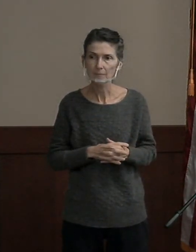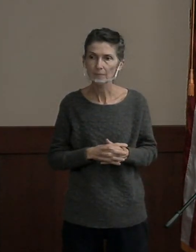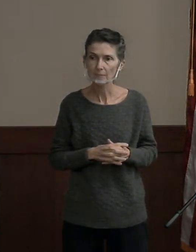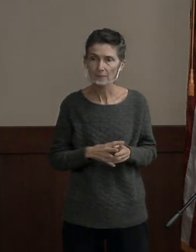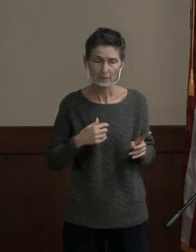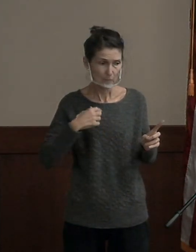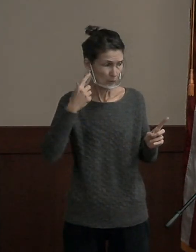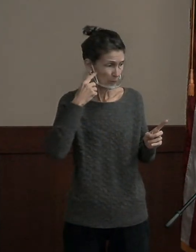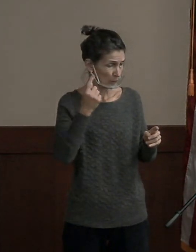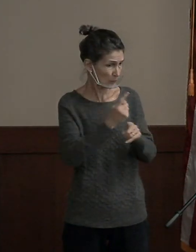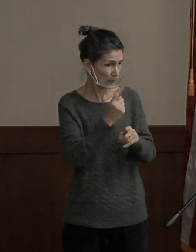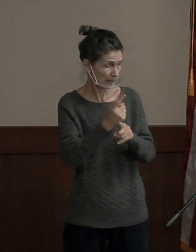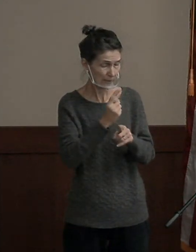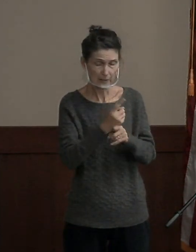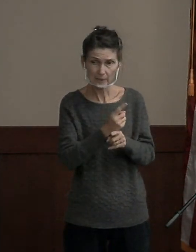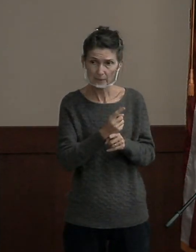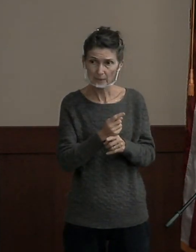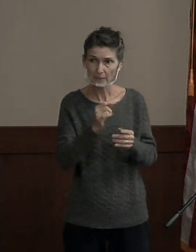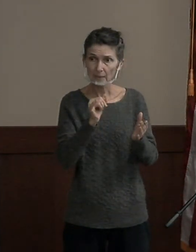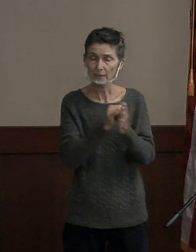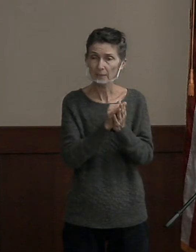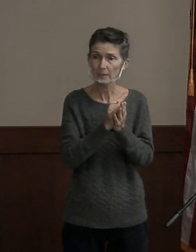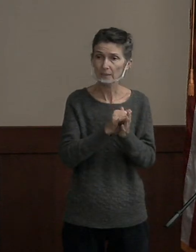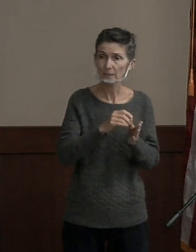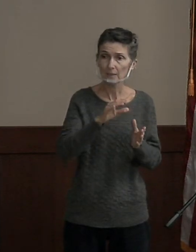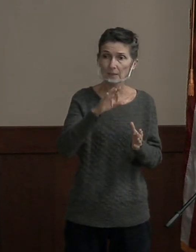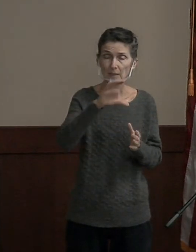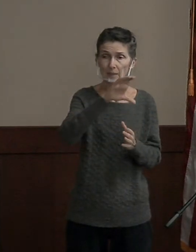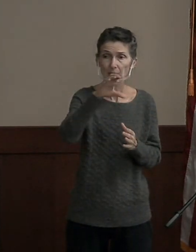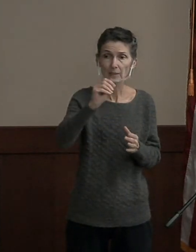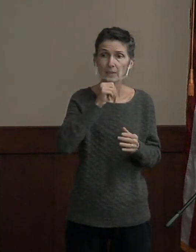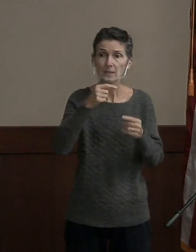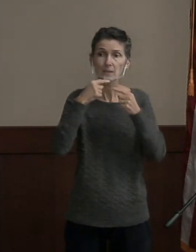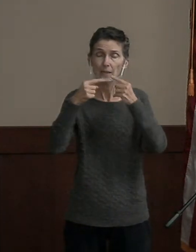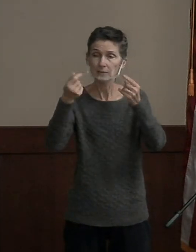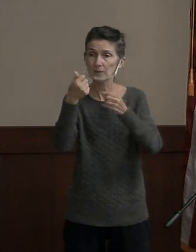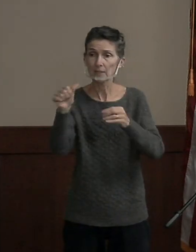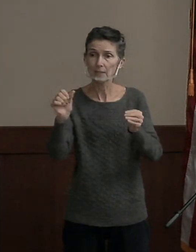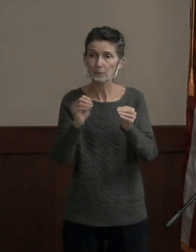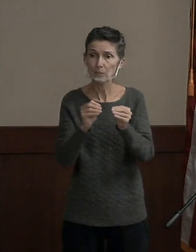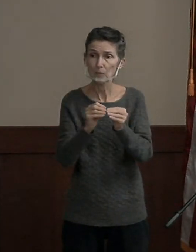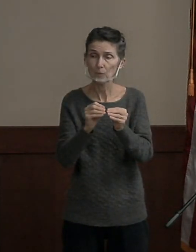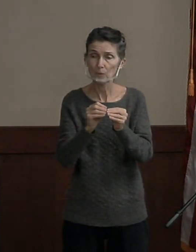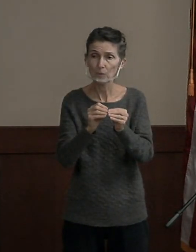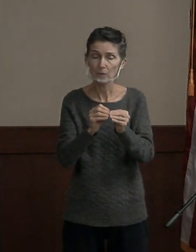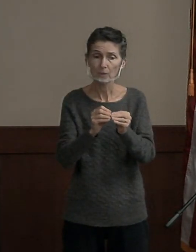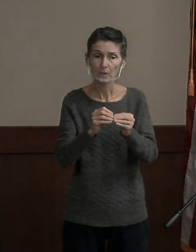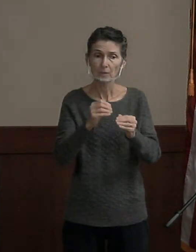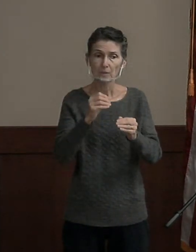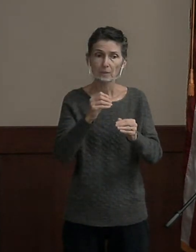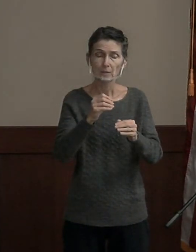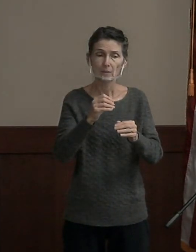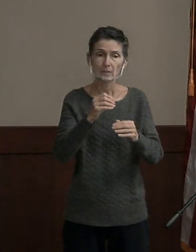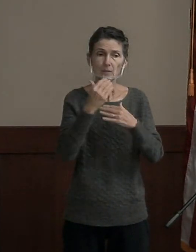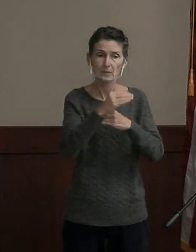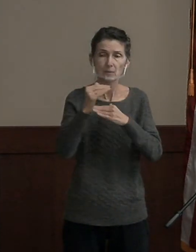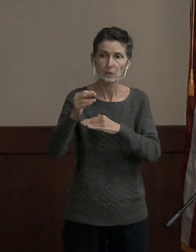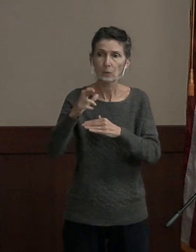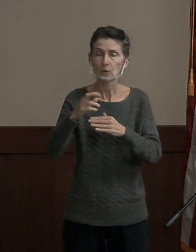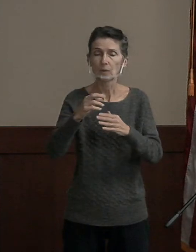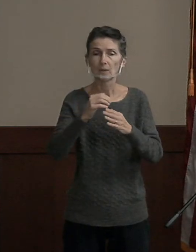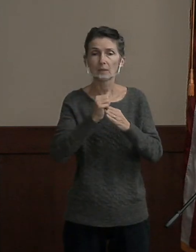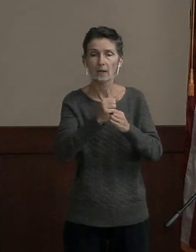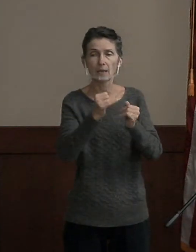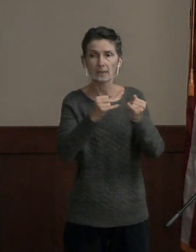If I heard correctly at the commissioners' meeting today, the county's not announcing any more restrictions or guidelines